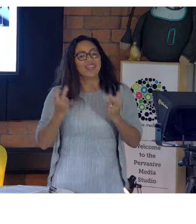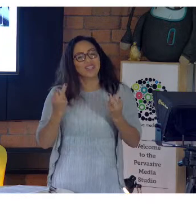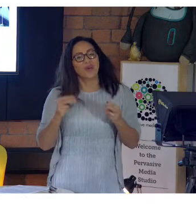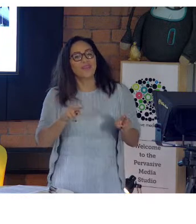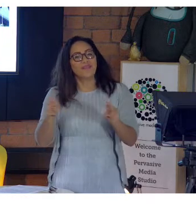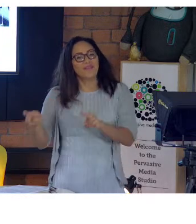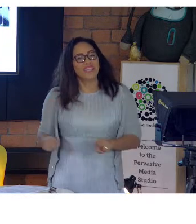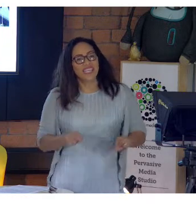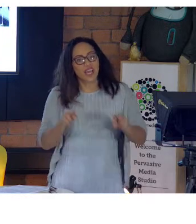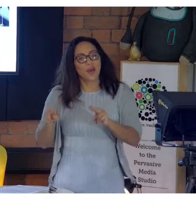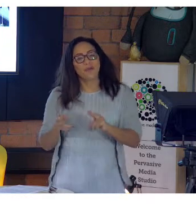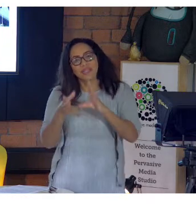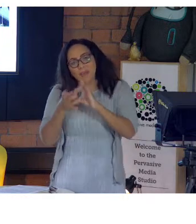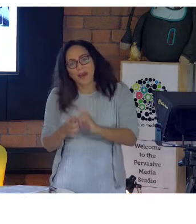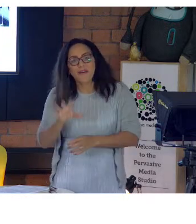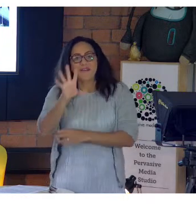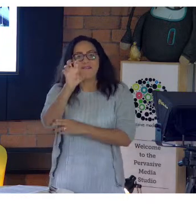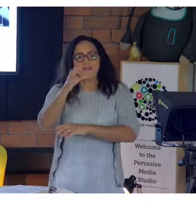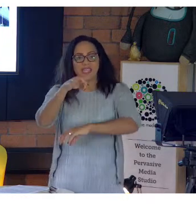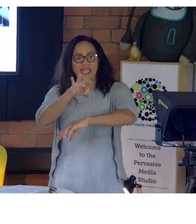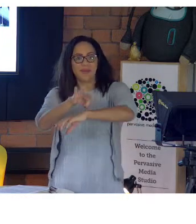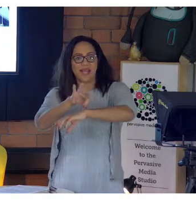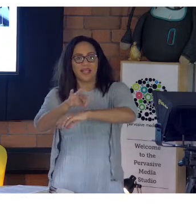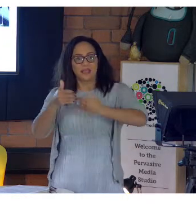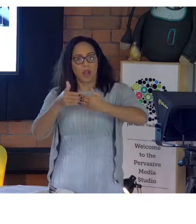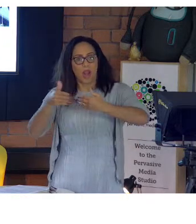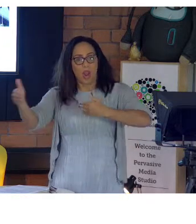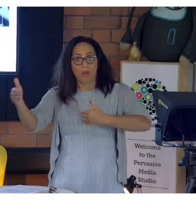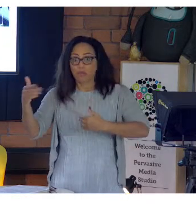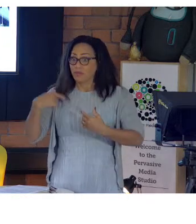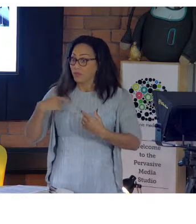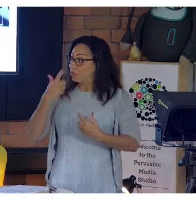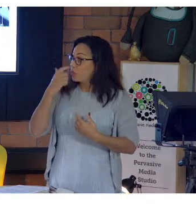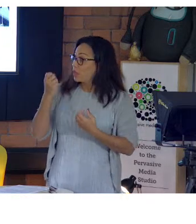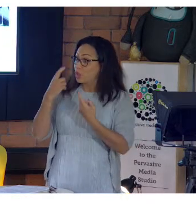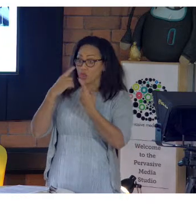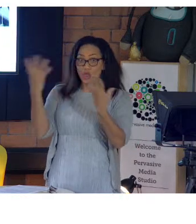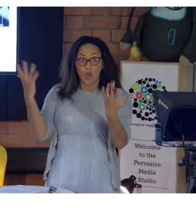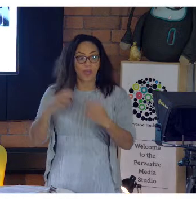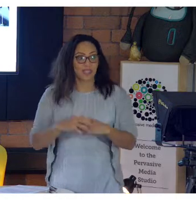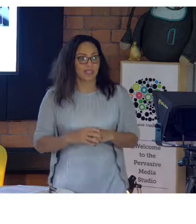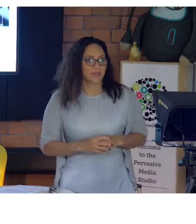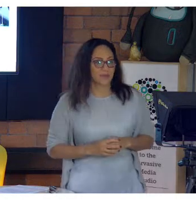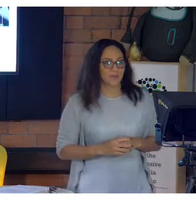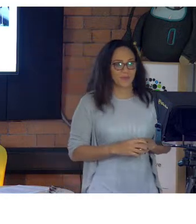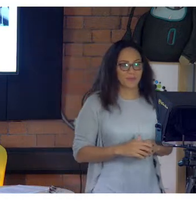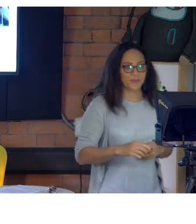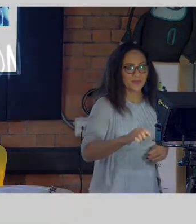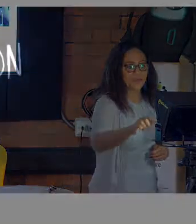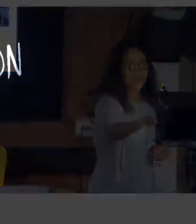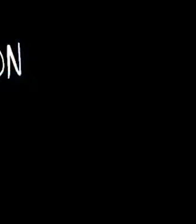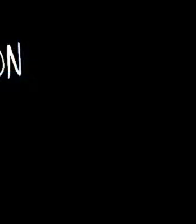15 minutes long. If we could show the second video, please. Thank you.